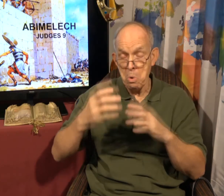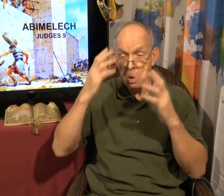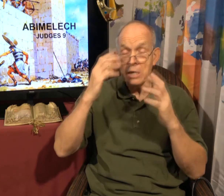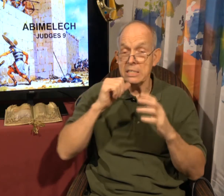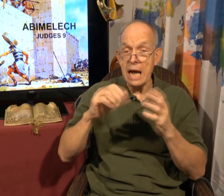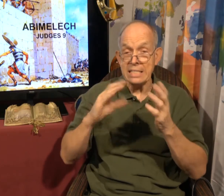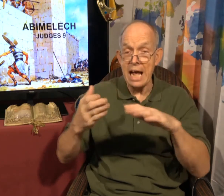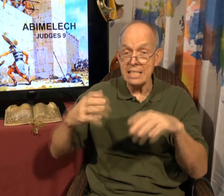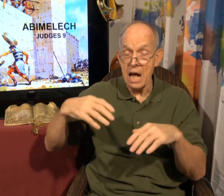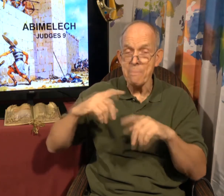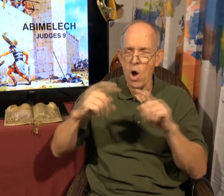and relax.